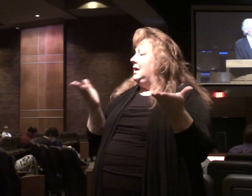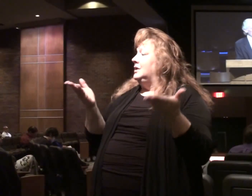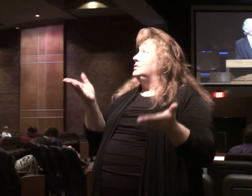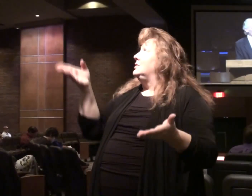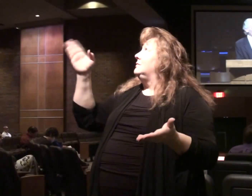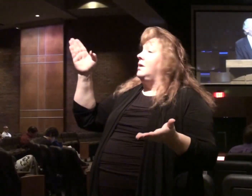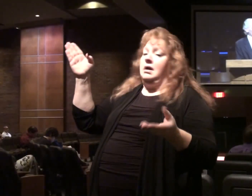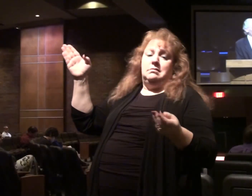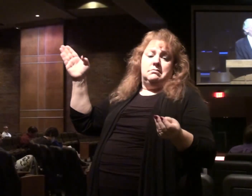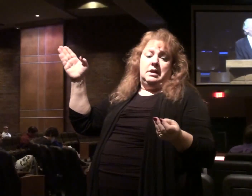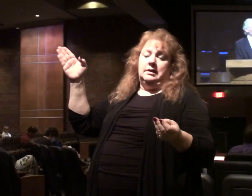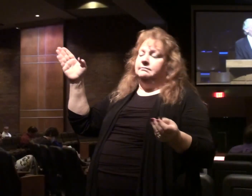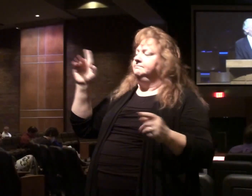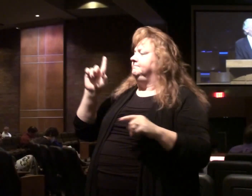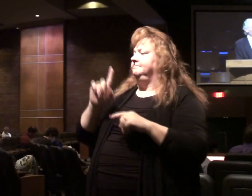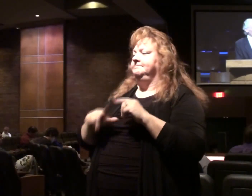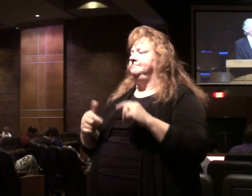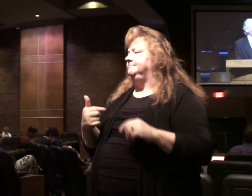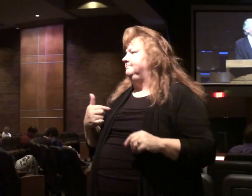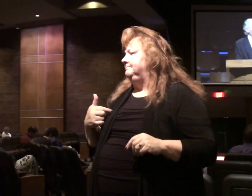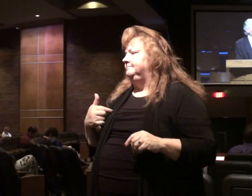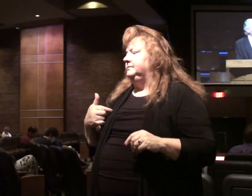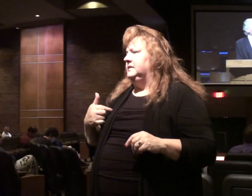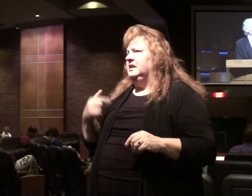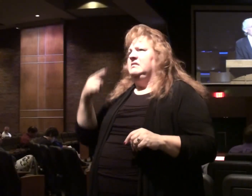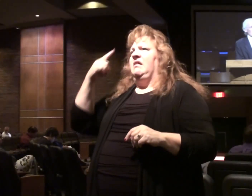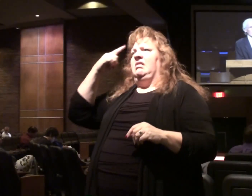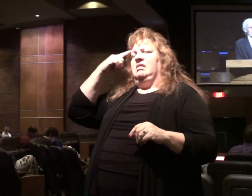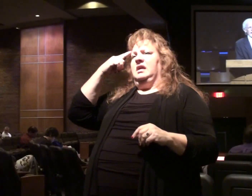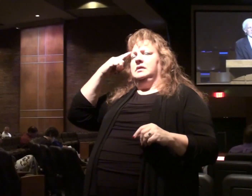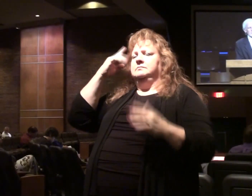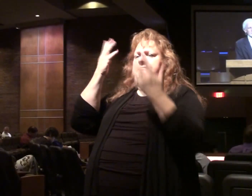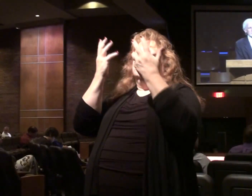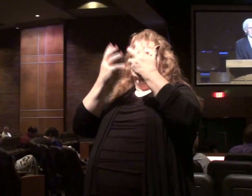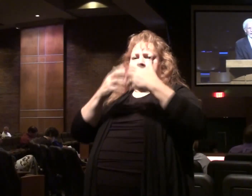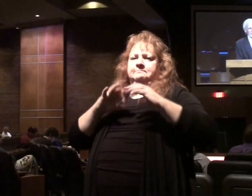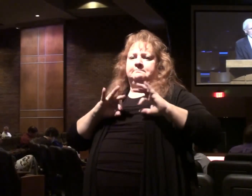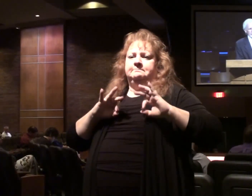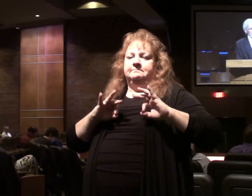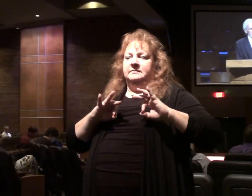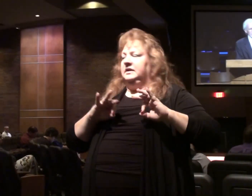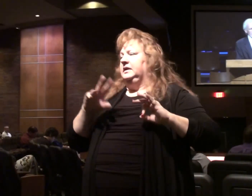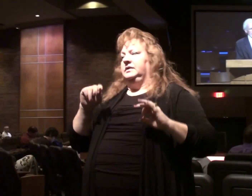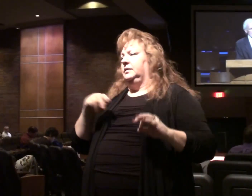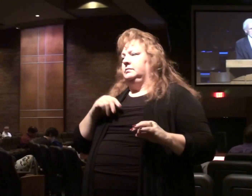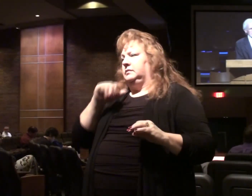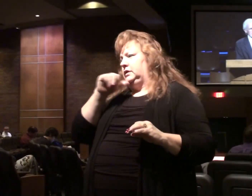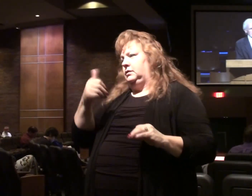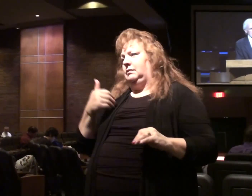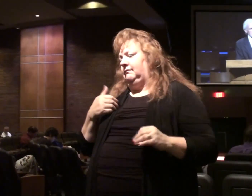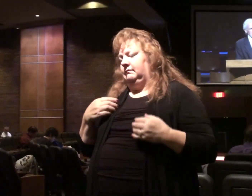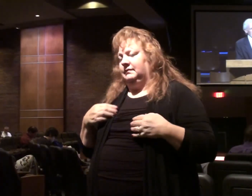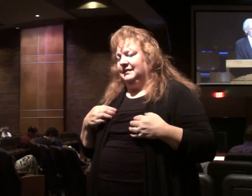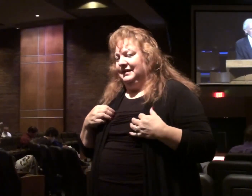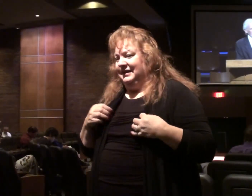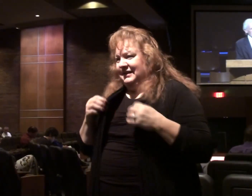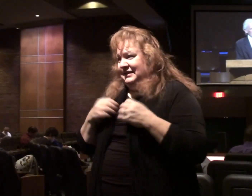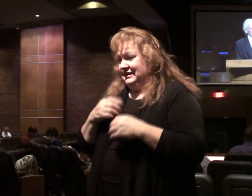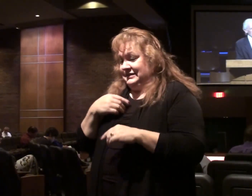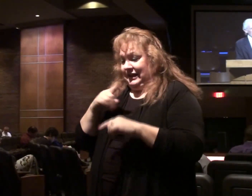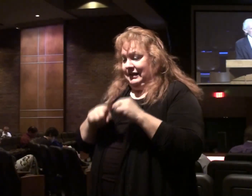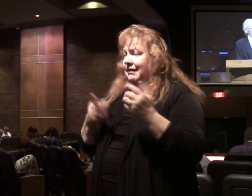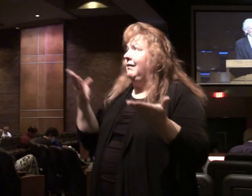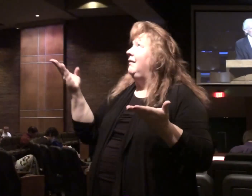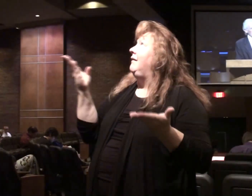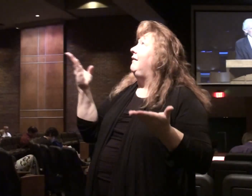two masters. So if I think I've got it worked out, I don't have it worked out. Because I can't